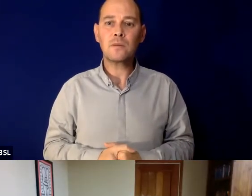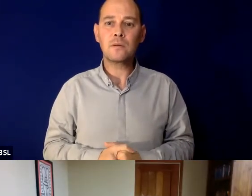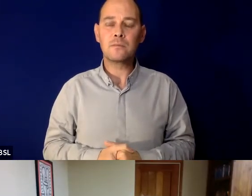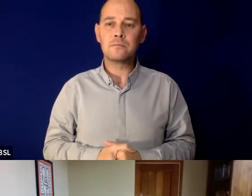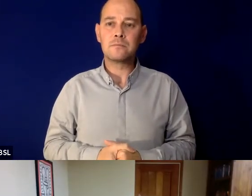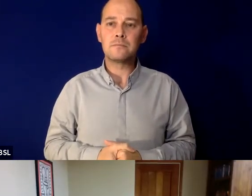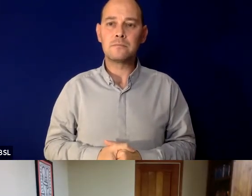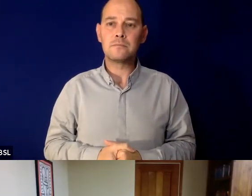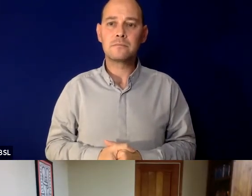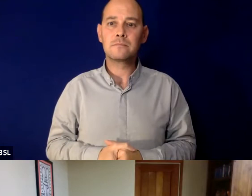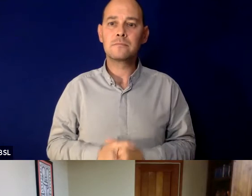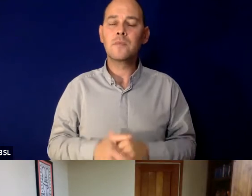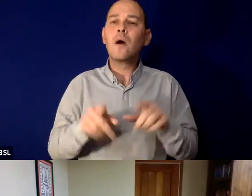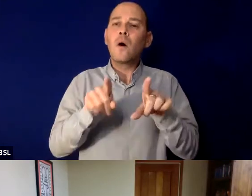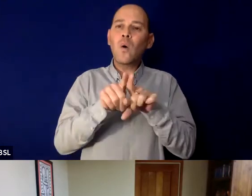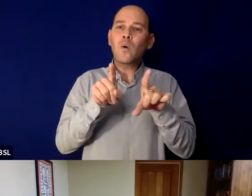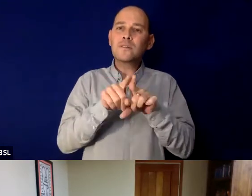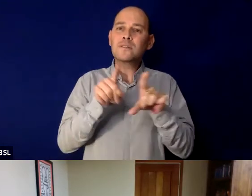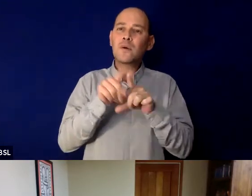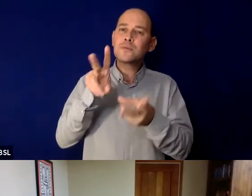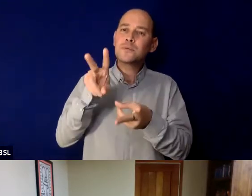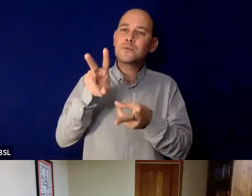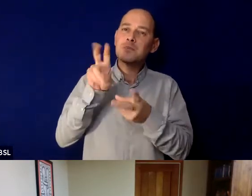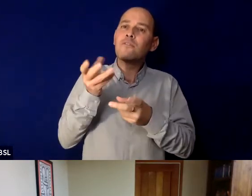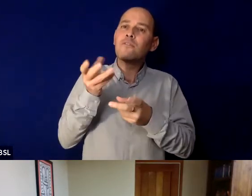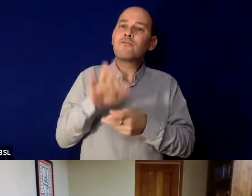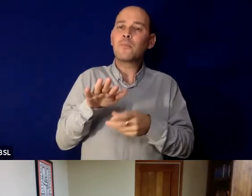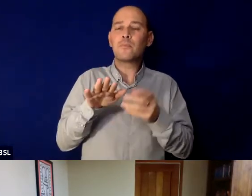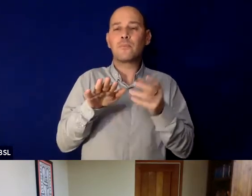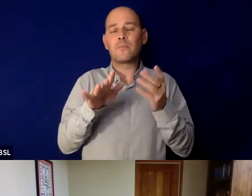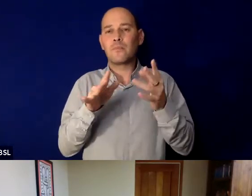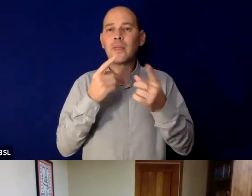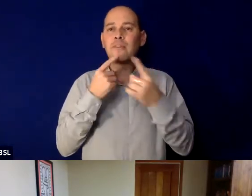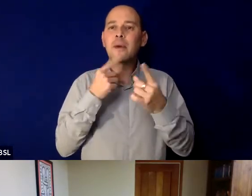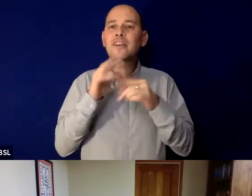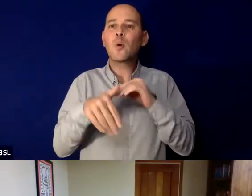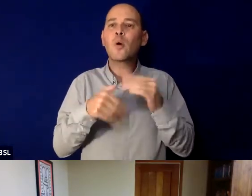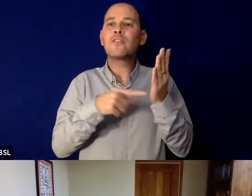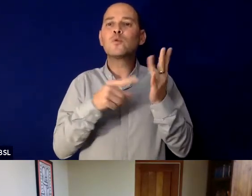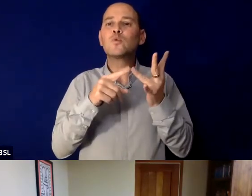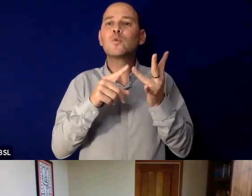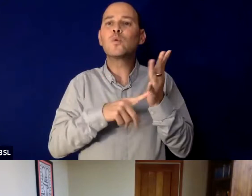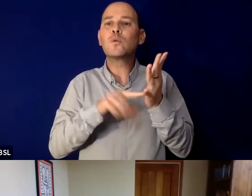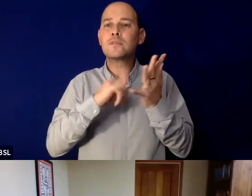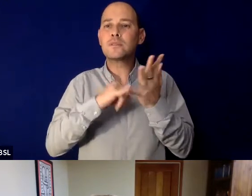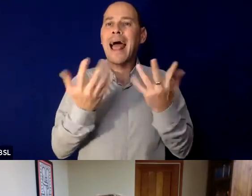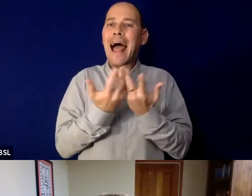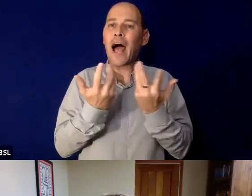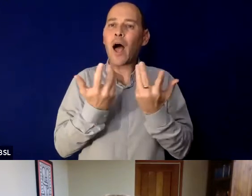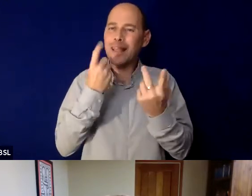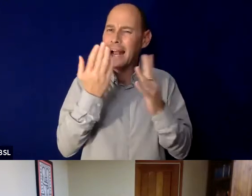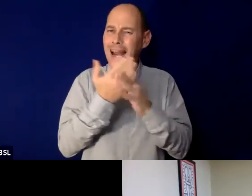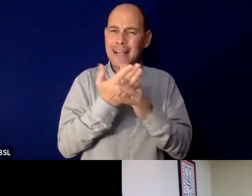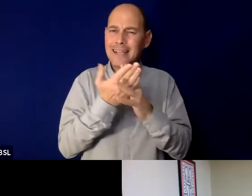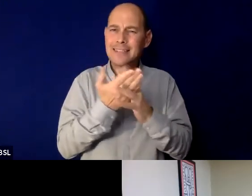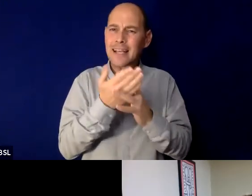Brilliant. And it might also be useful just to hear a bit about the tools and how they can be used and how people can access them should they want to find out a bit more.